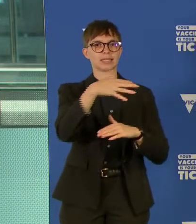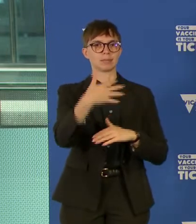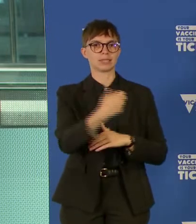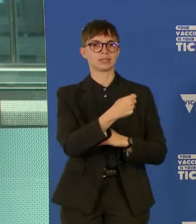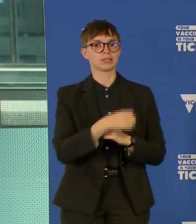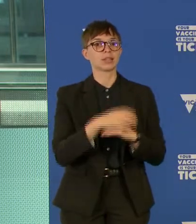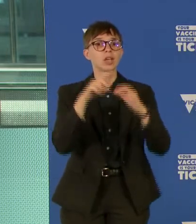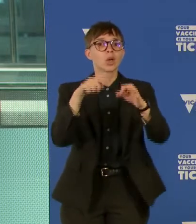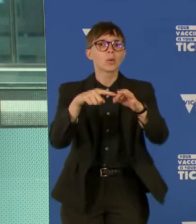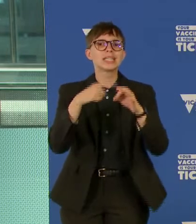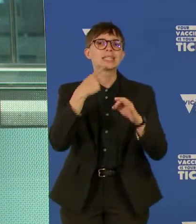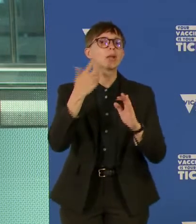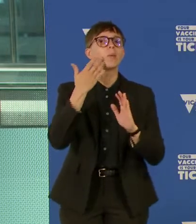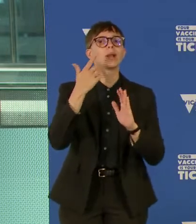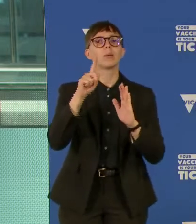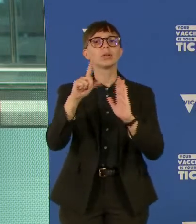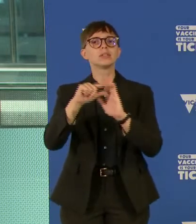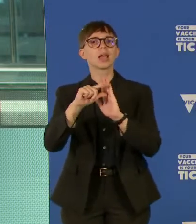time frame on that?